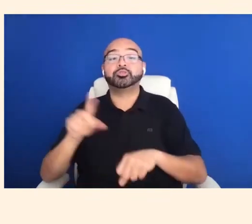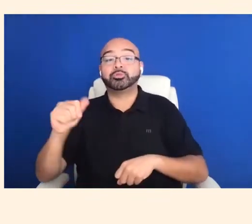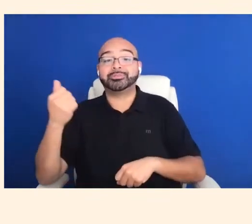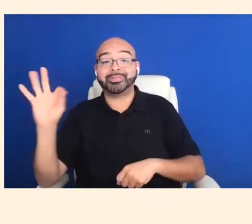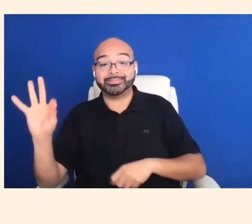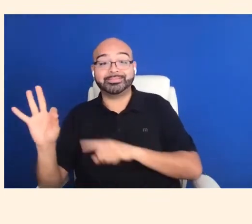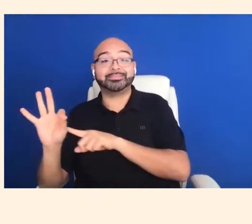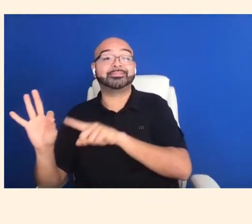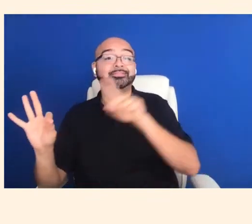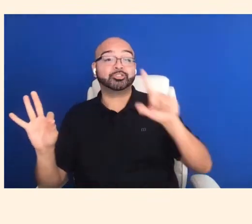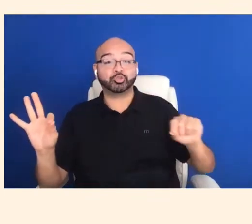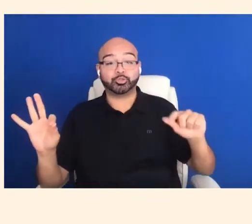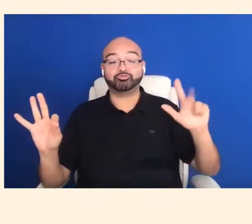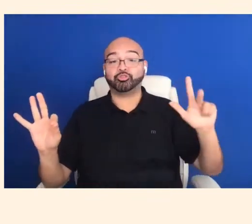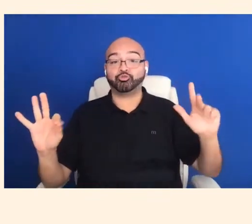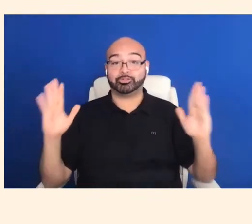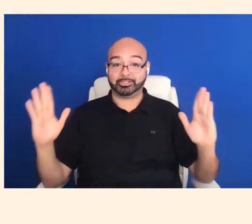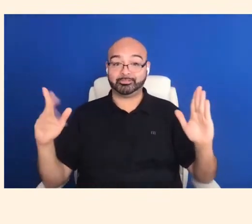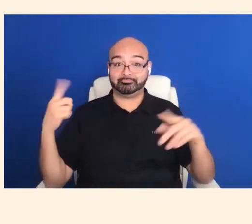2023,